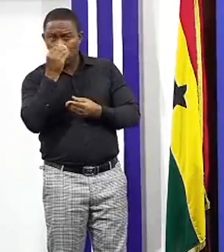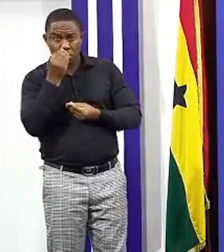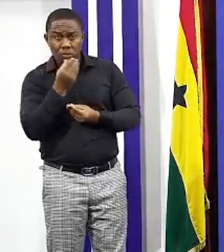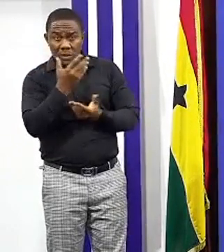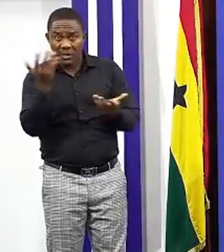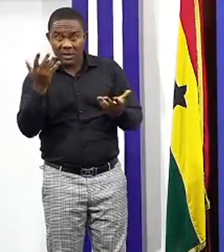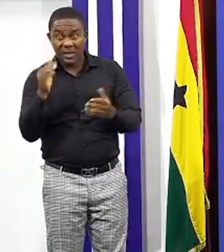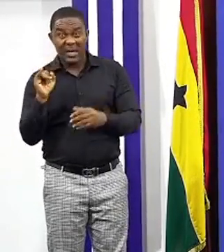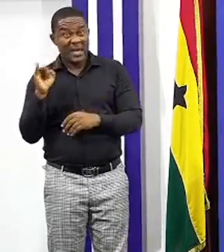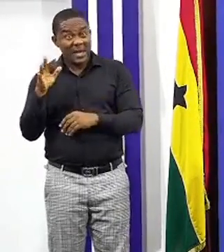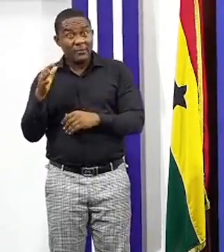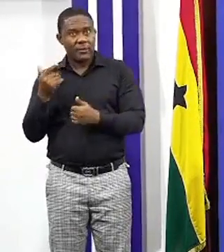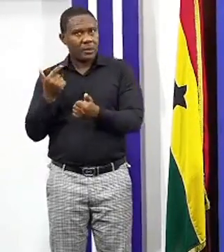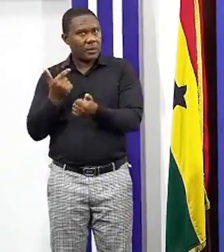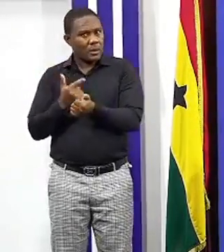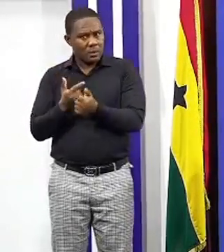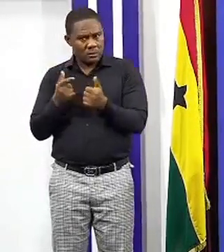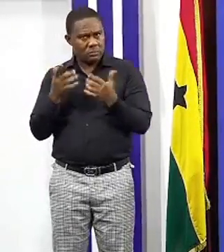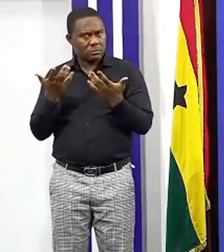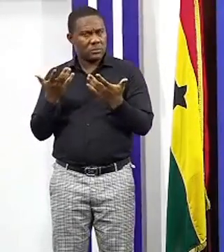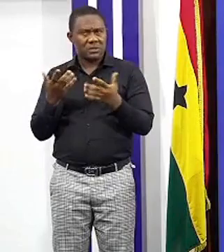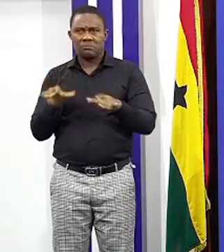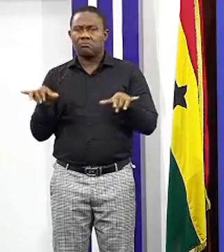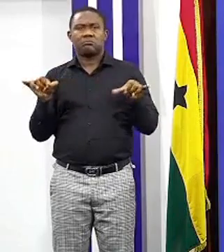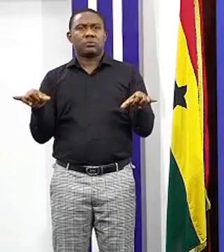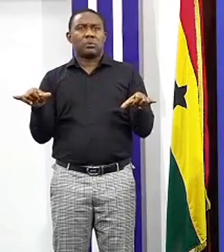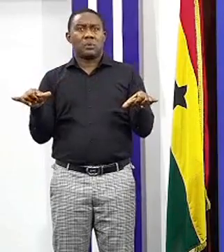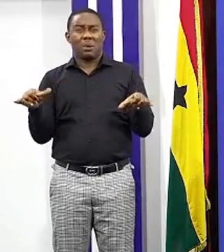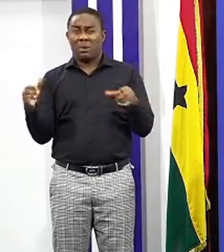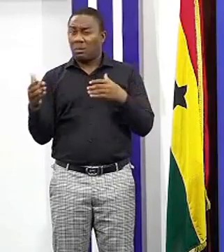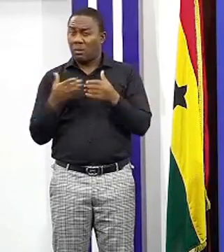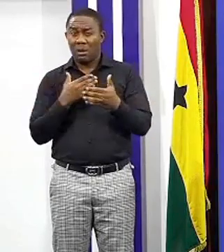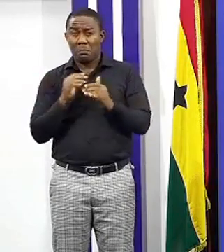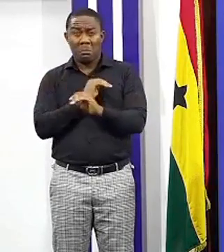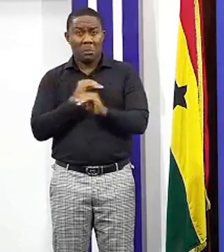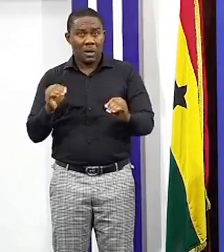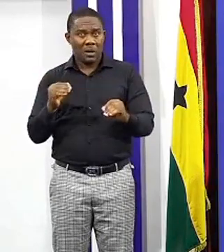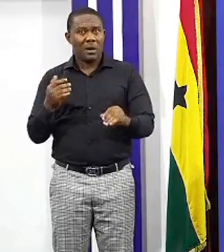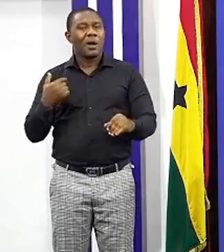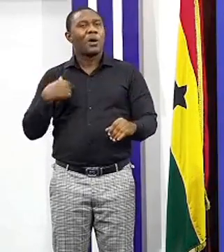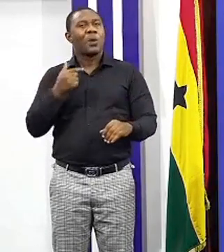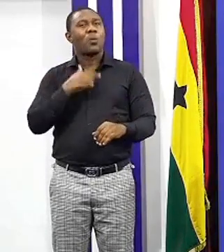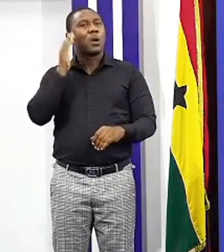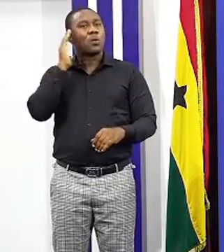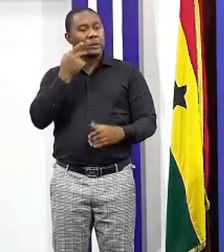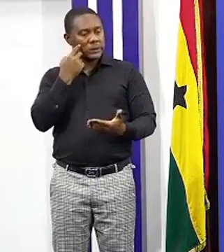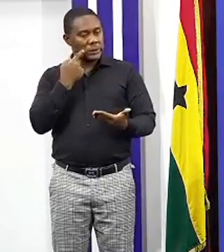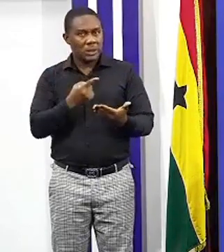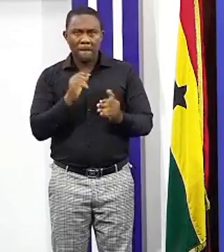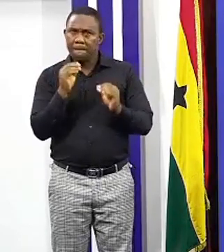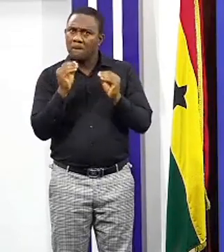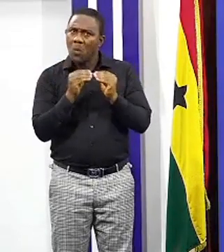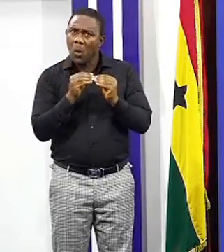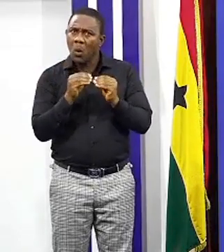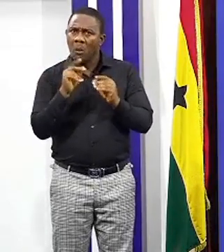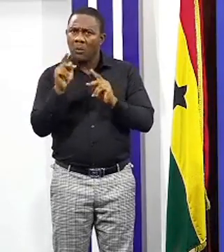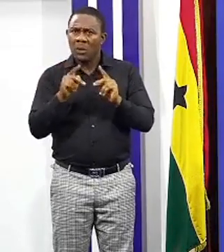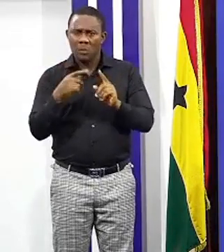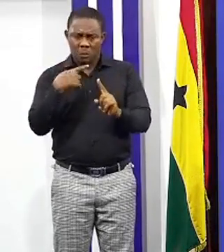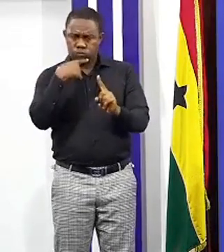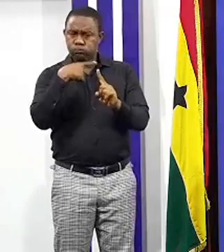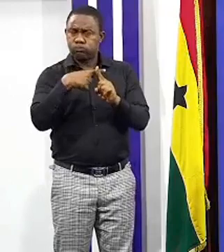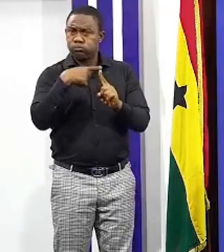that if Ghana stayed without doing anything at all, that's what will happen to us as a country. That's